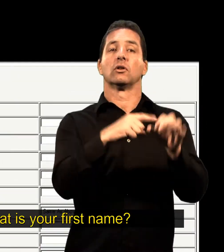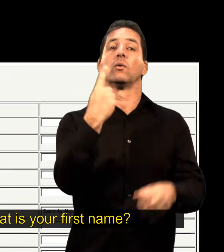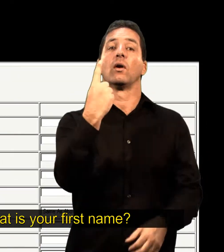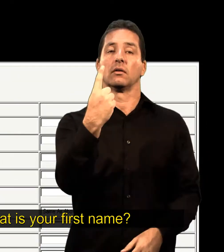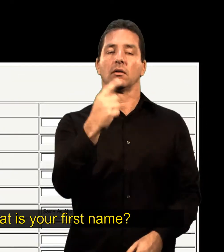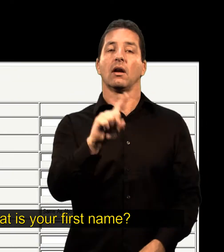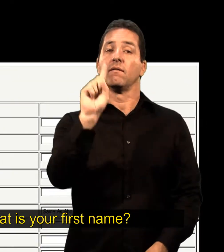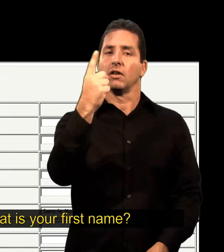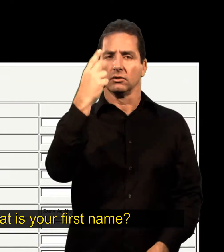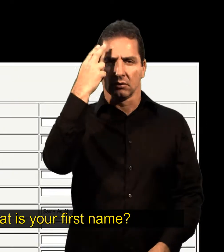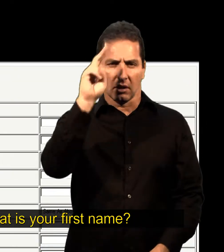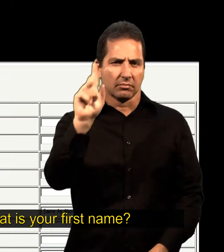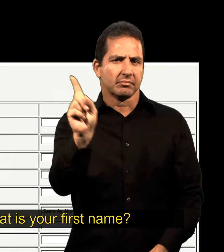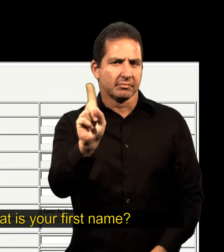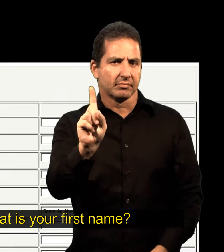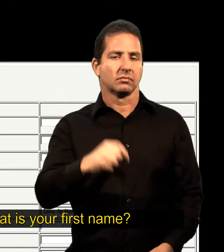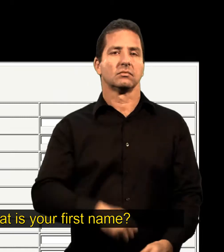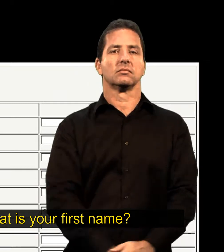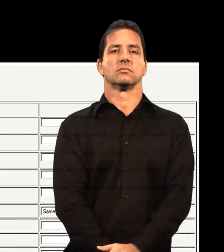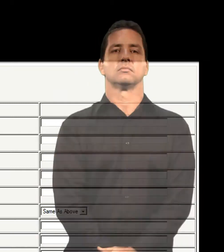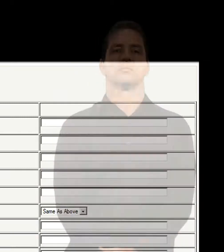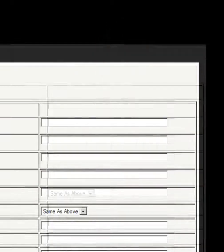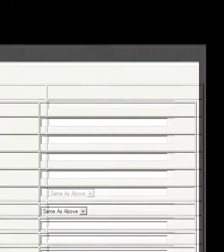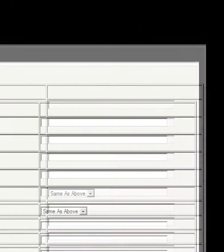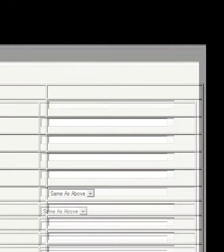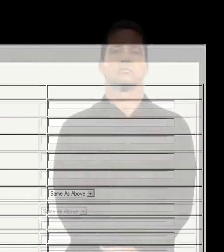Question 1. What is your first name?